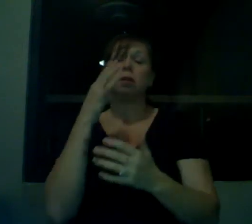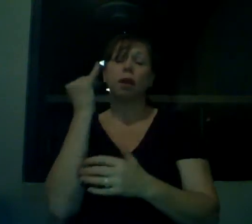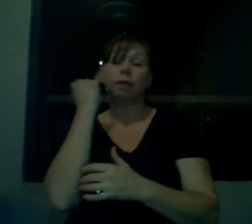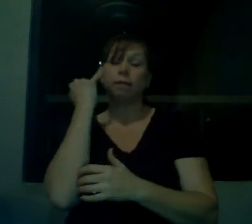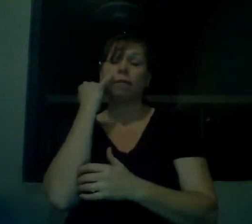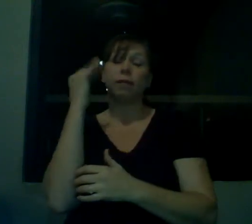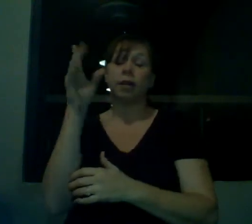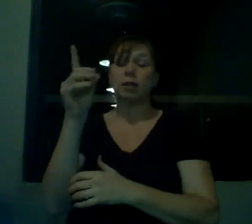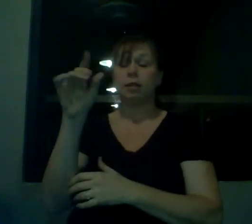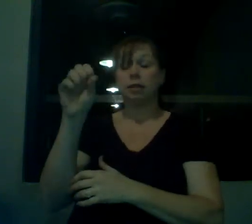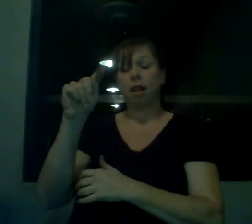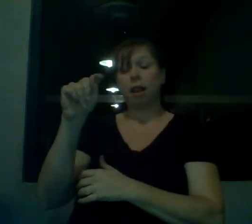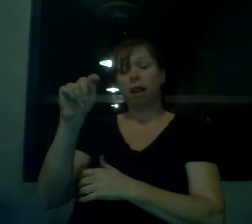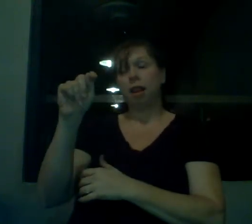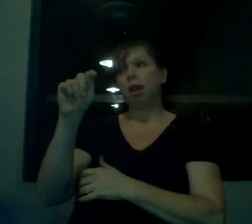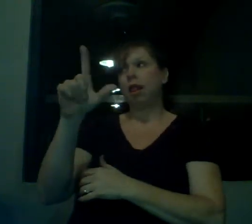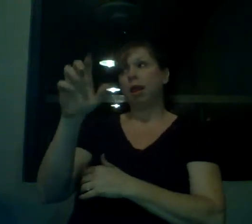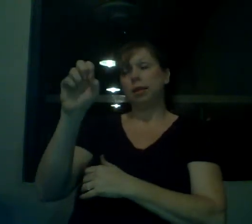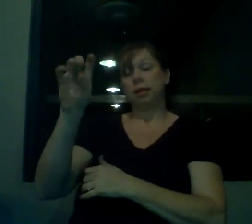have. And at Teacher Heaven,